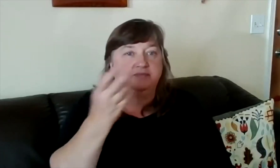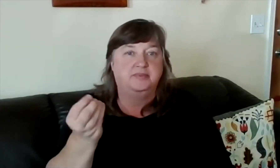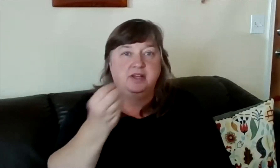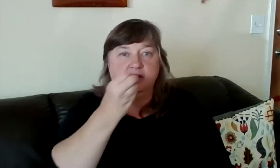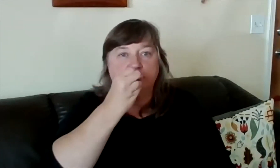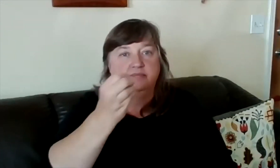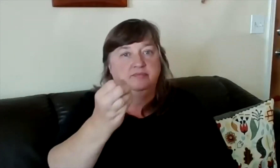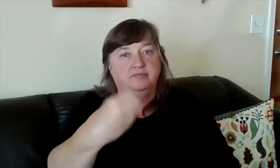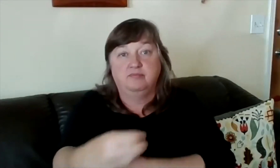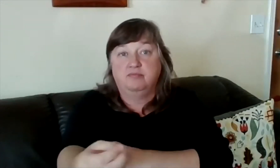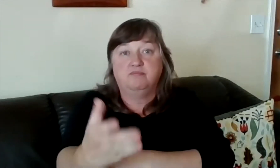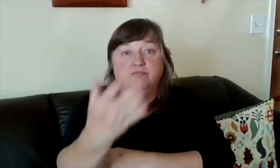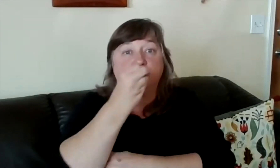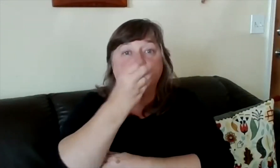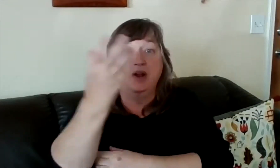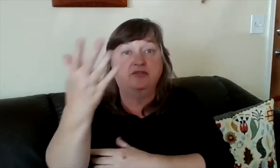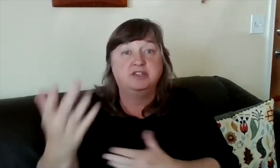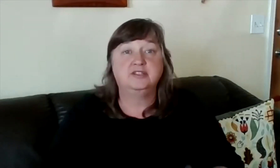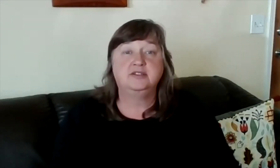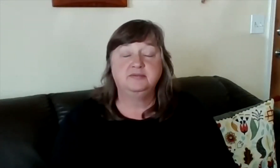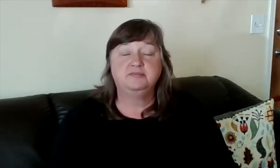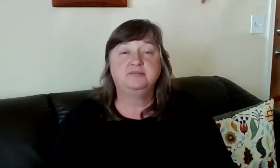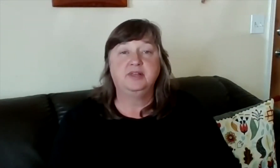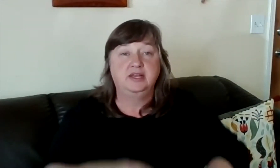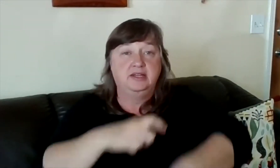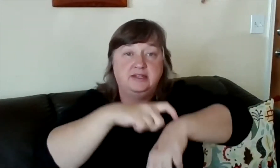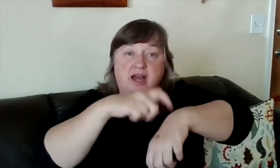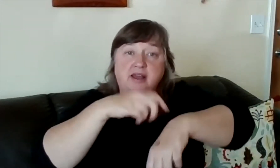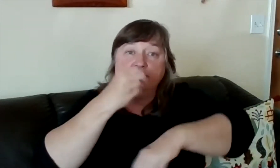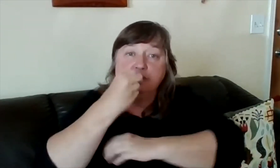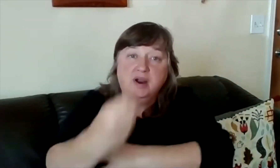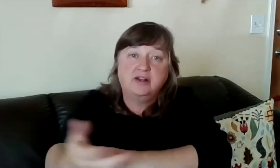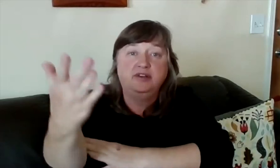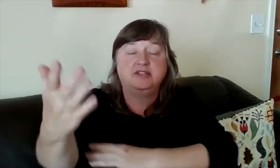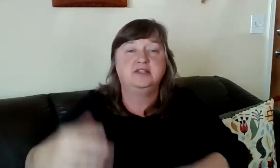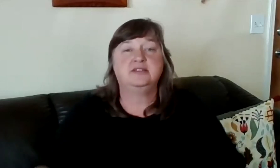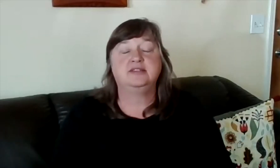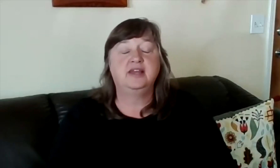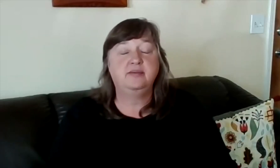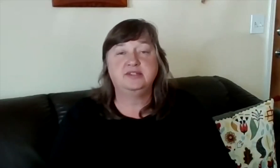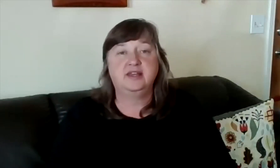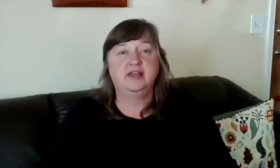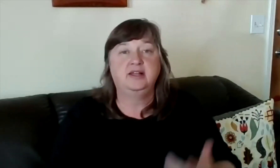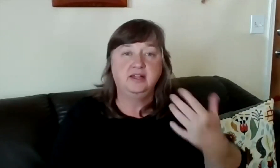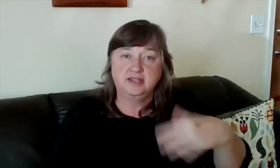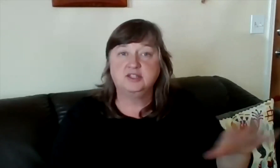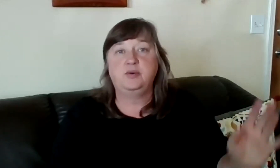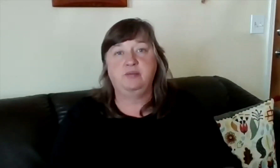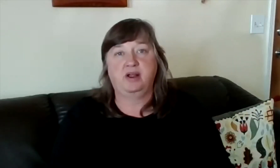you know, breakfast, time for breakfast is the same as saying, let's go eat